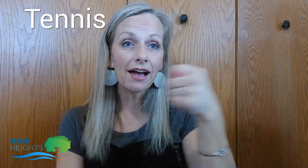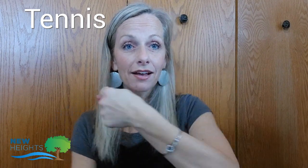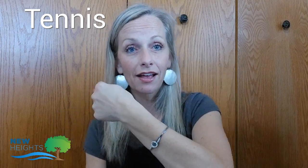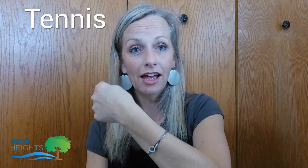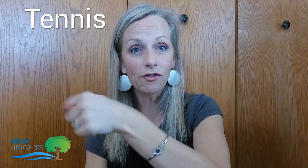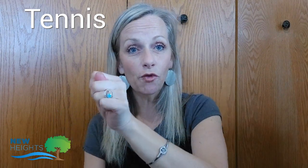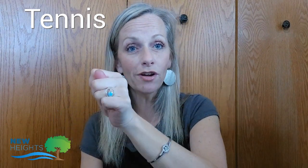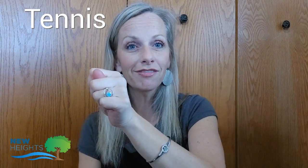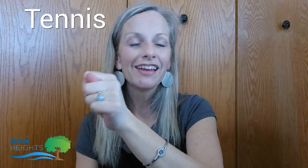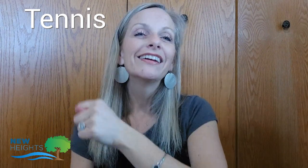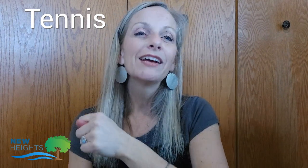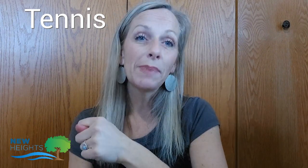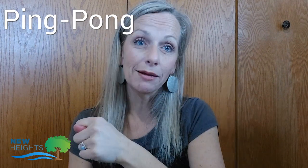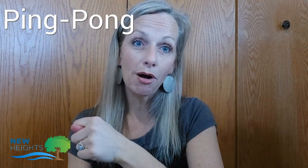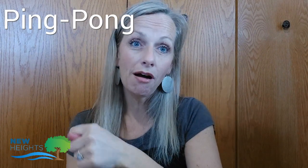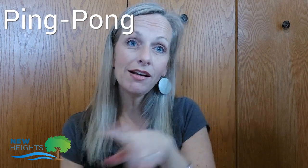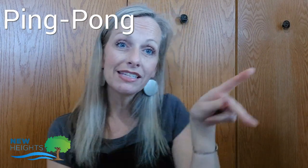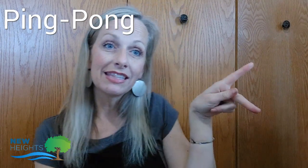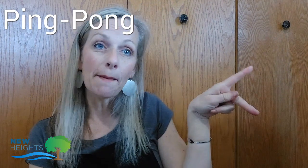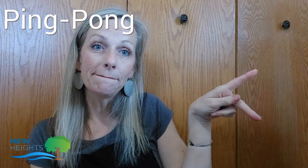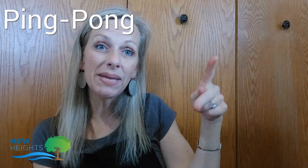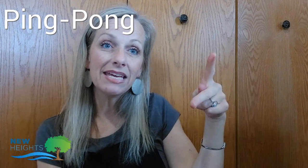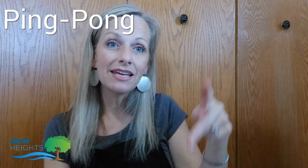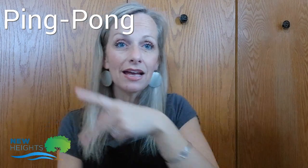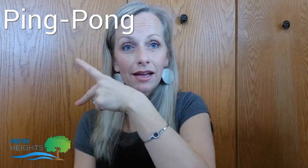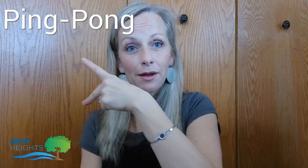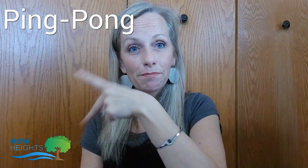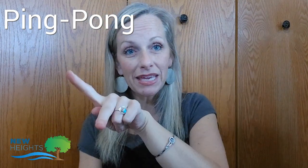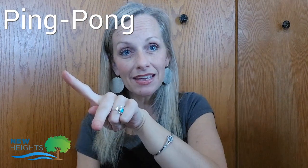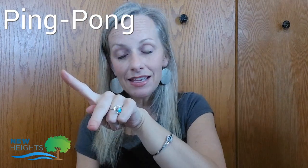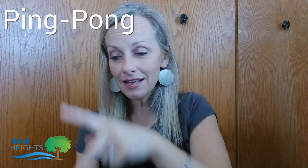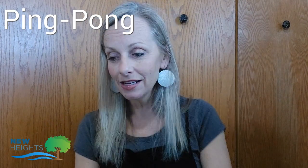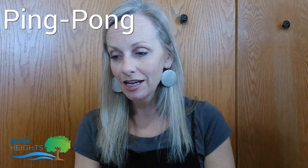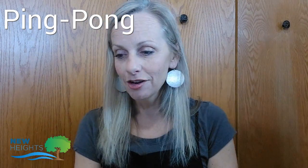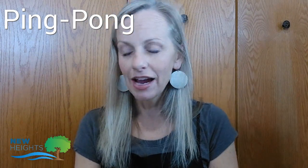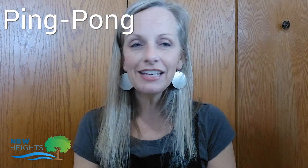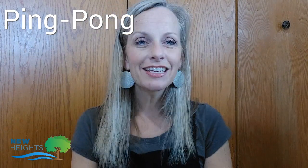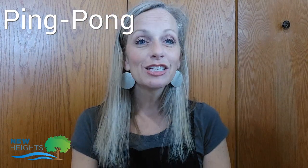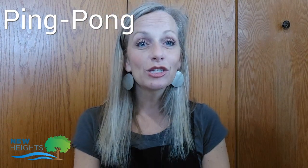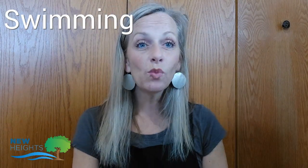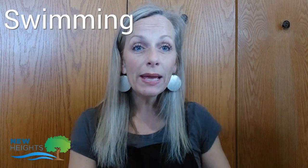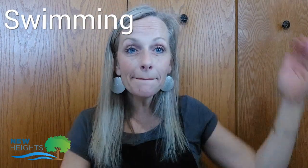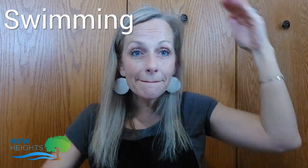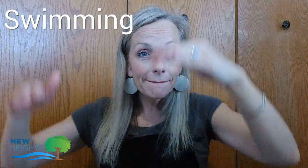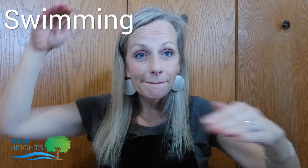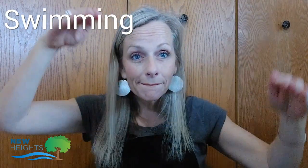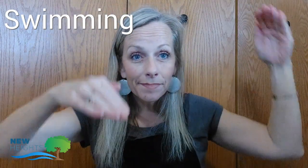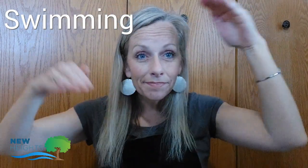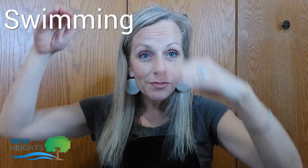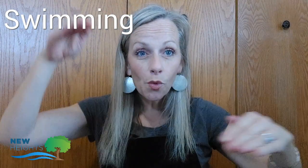back and forth. Ping pong is the P, right? Swim